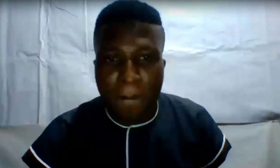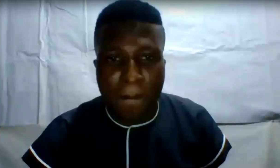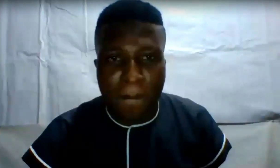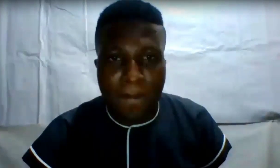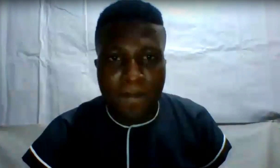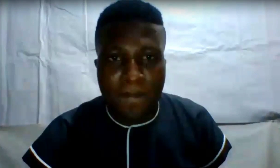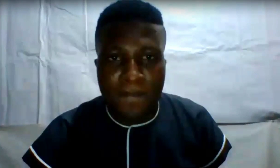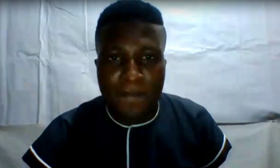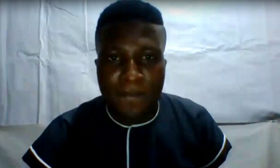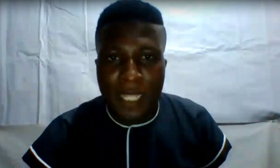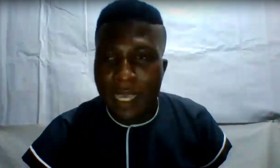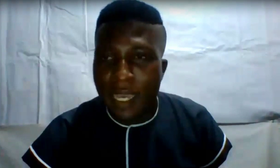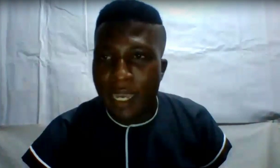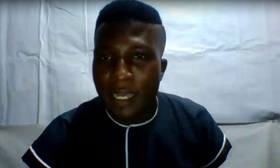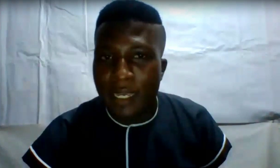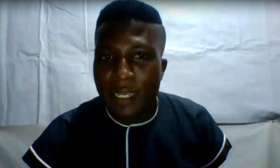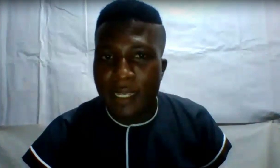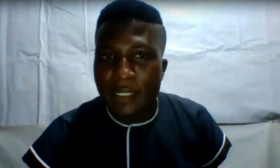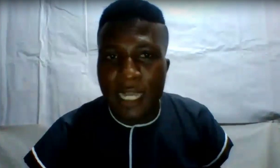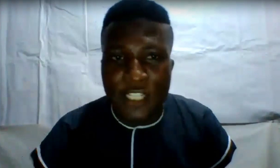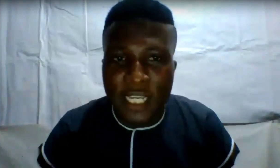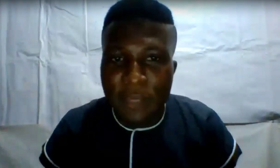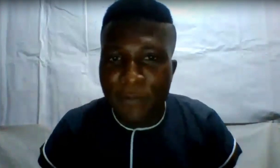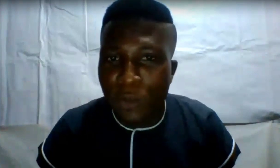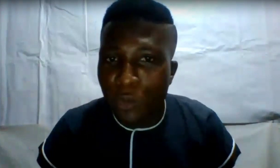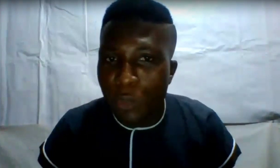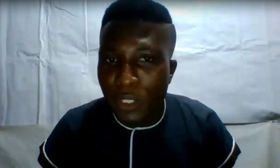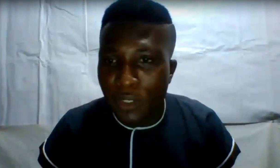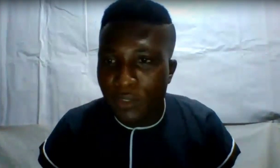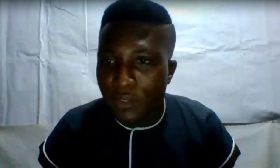Is Ajayi Ifeoluwa with us? Admin, please unmute.